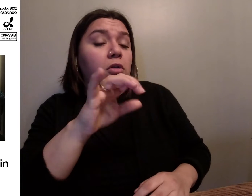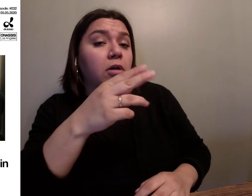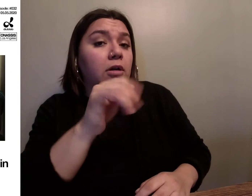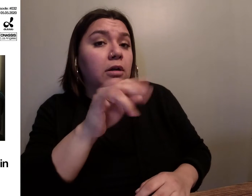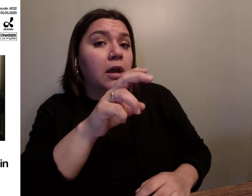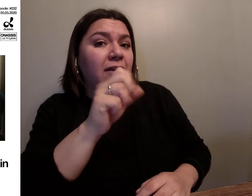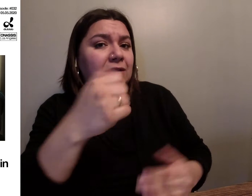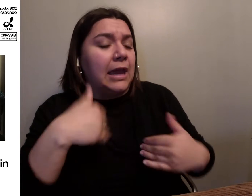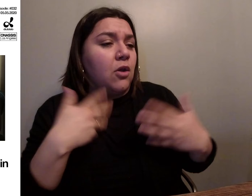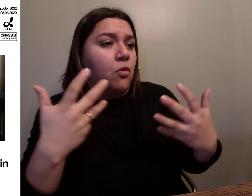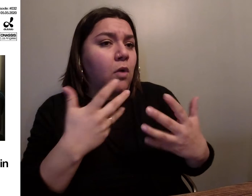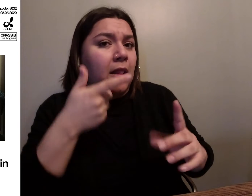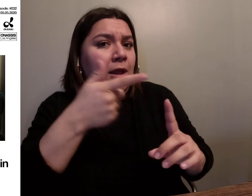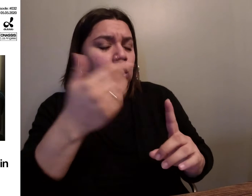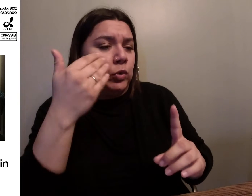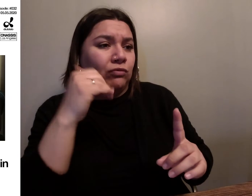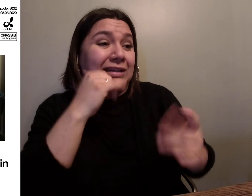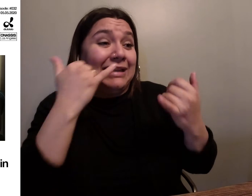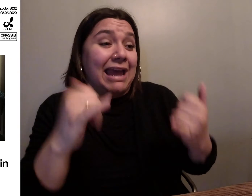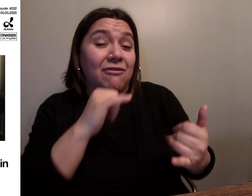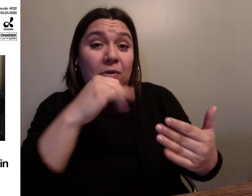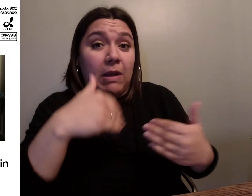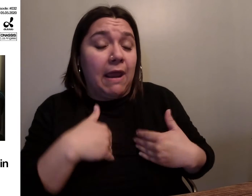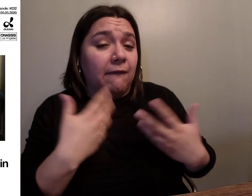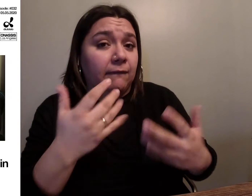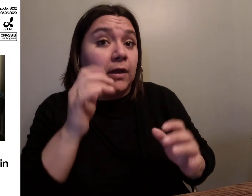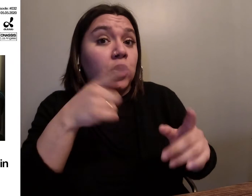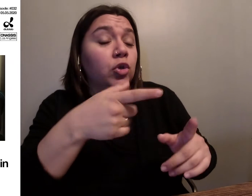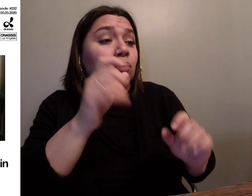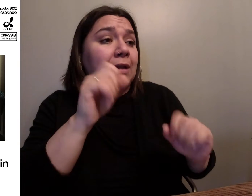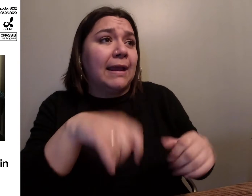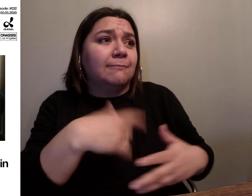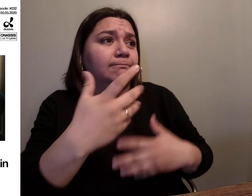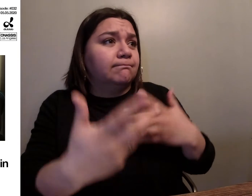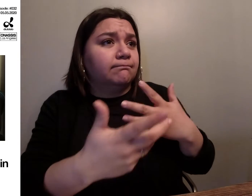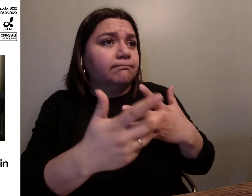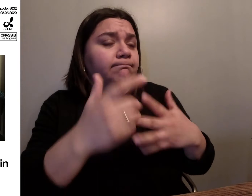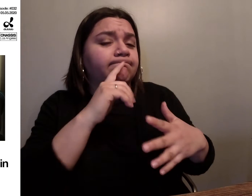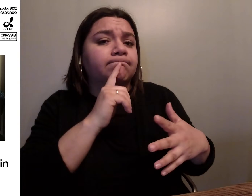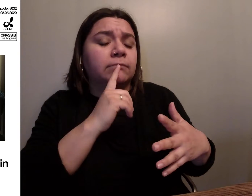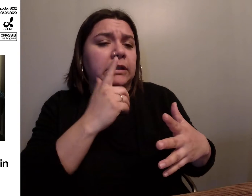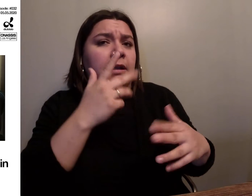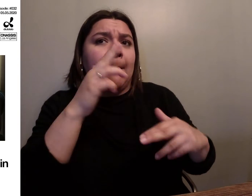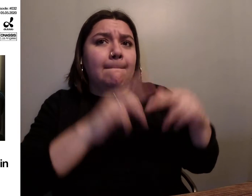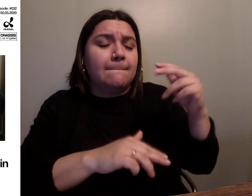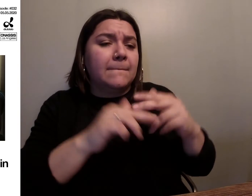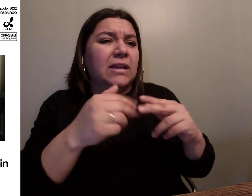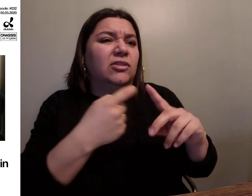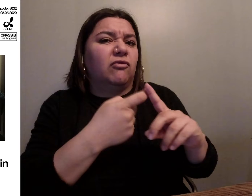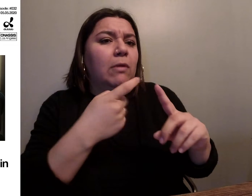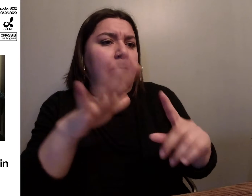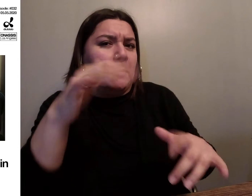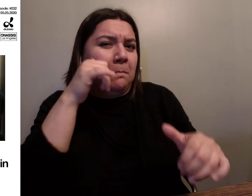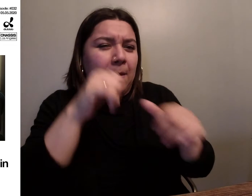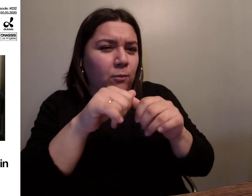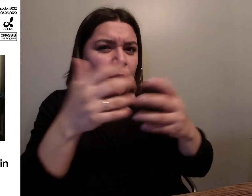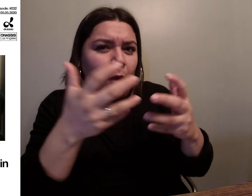way reconstruct from memory? Well, actually, Paul, the natural sound